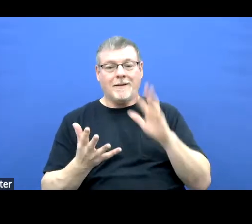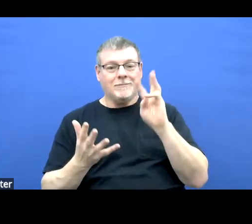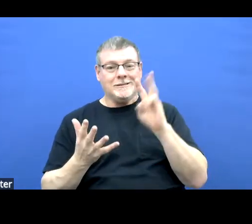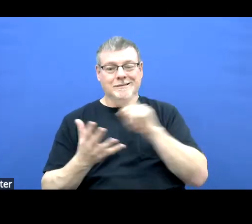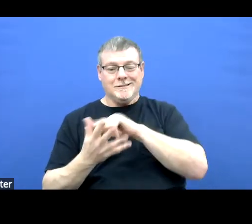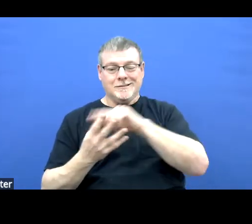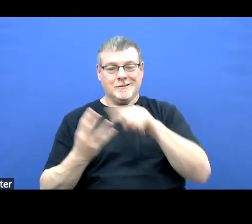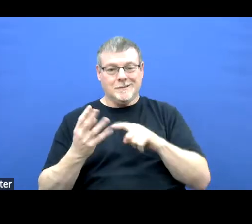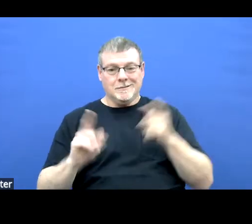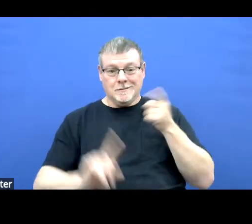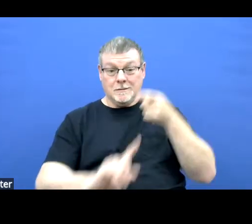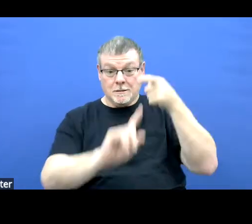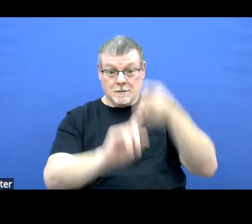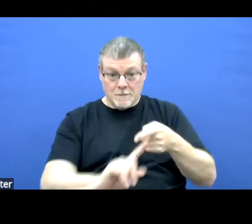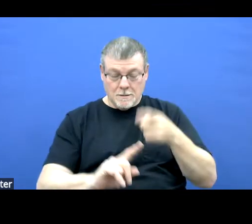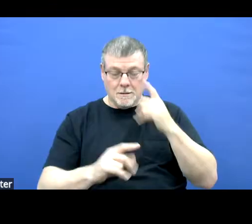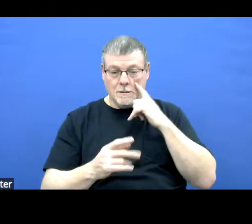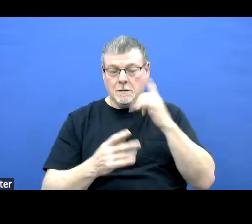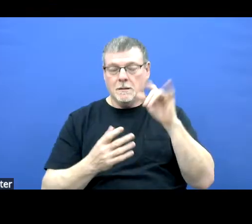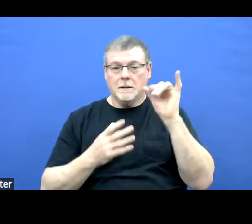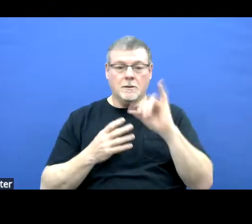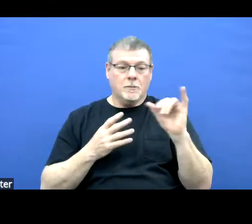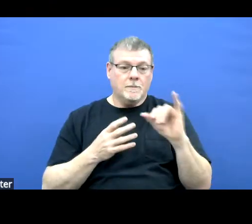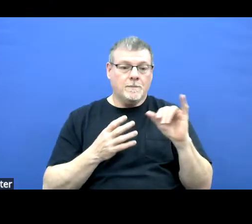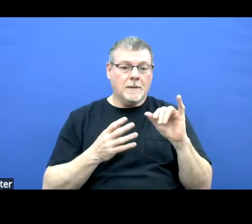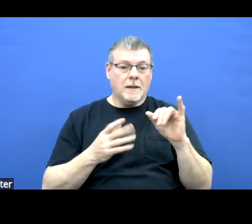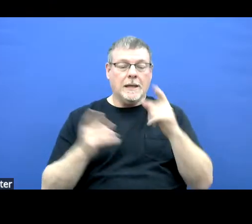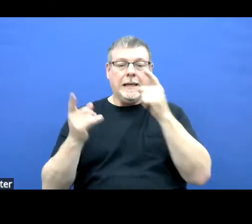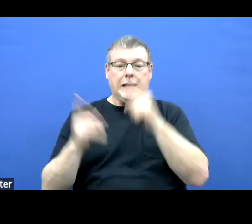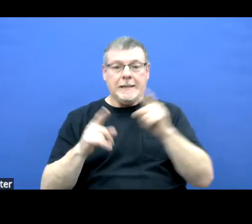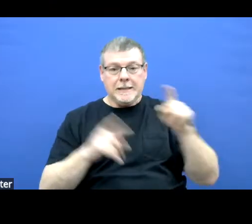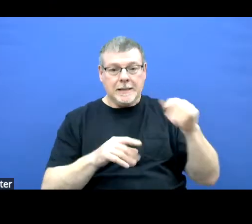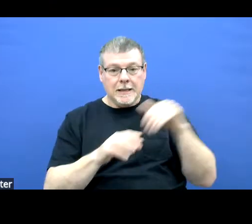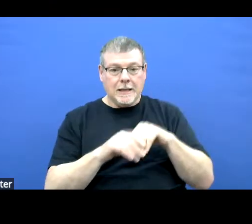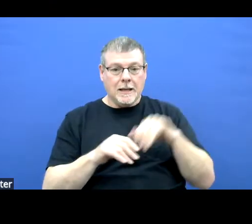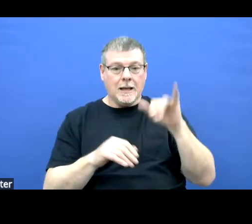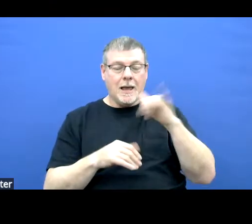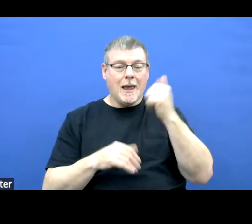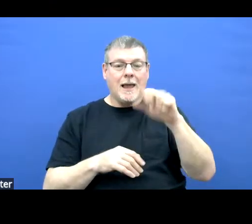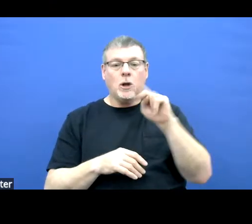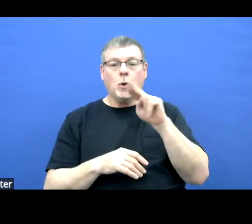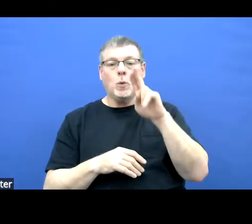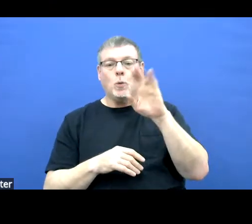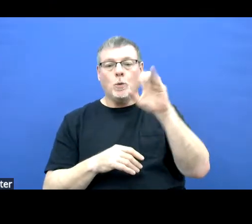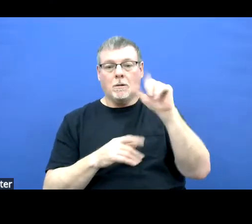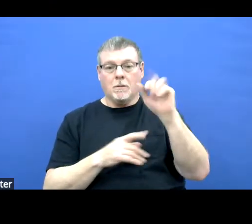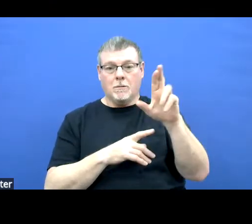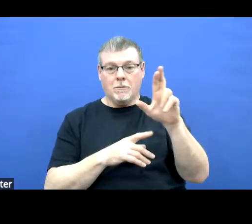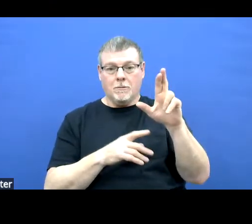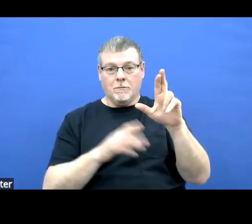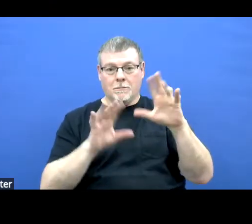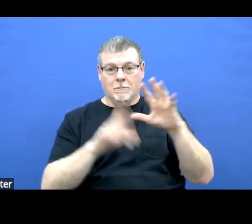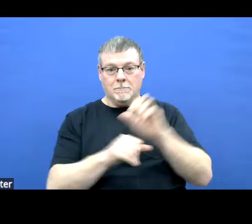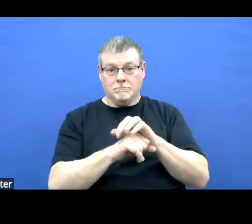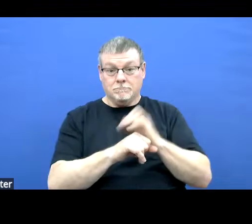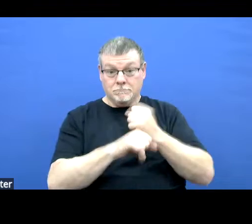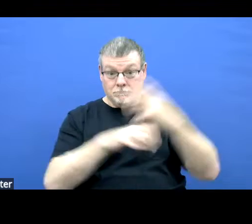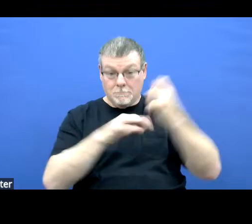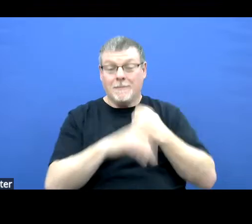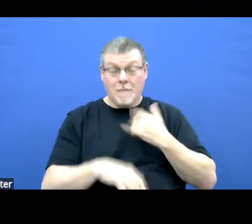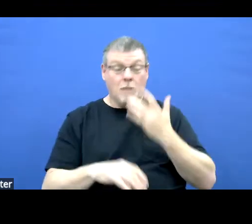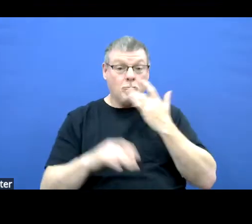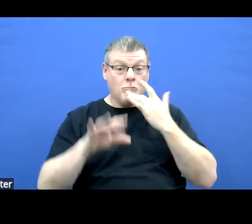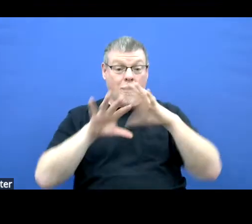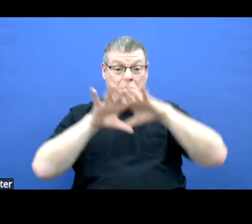of congregation, should there be a incident in a nuclear plant. I'd rather it be the dome, because